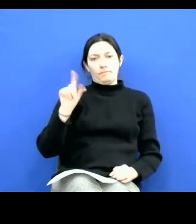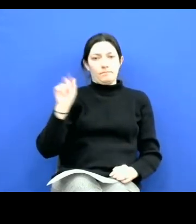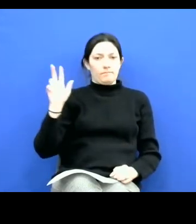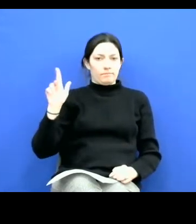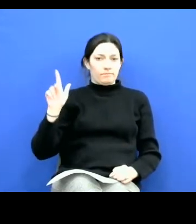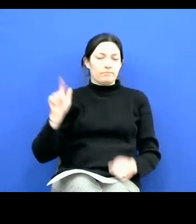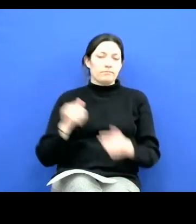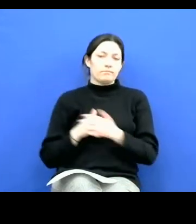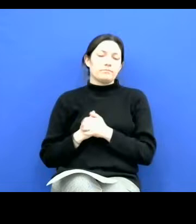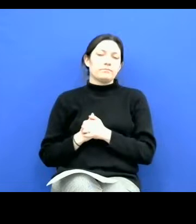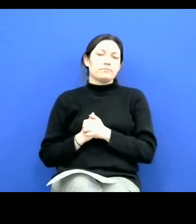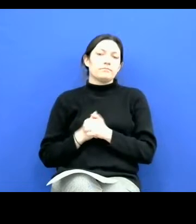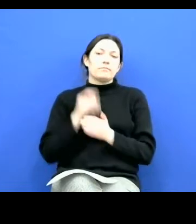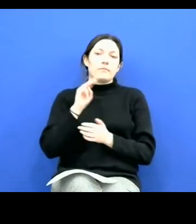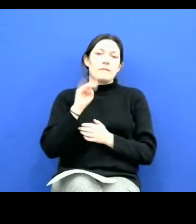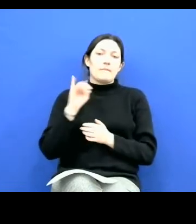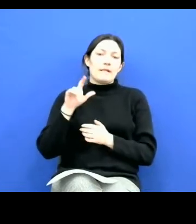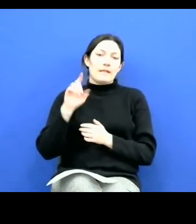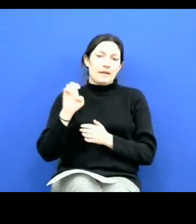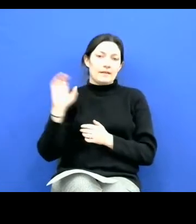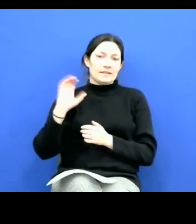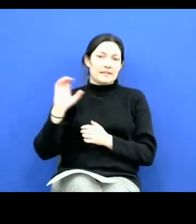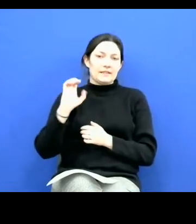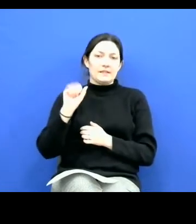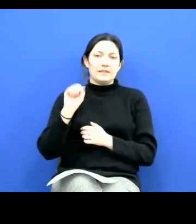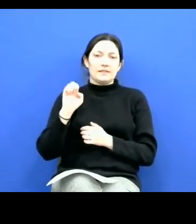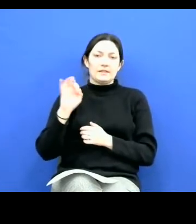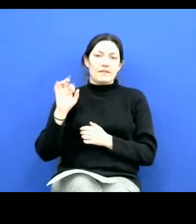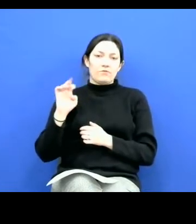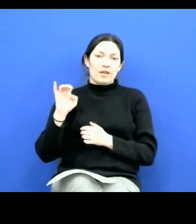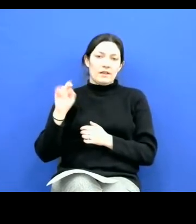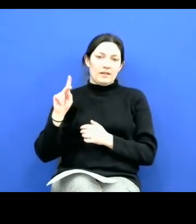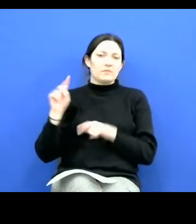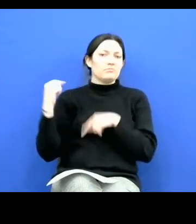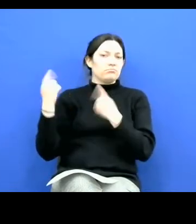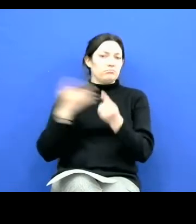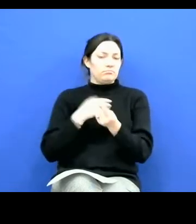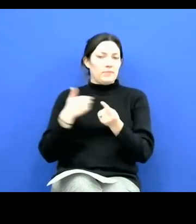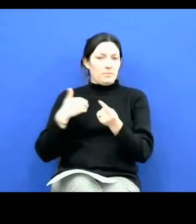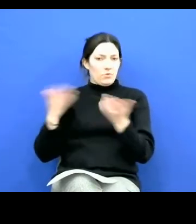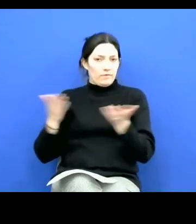26-428/2023. Whereas Millie C. Suffernick has been a member of the Henrietta Town Board since